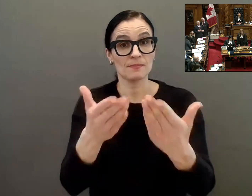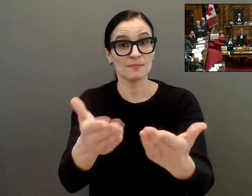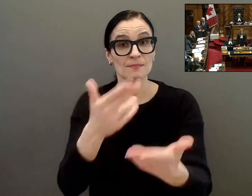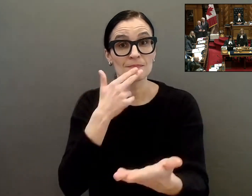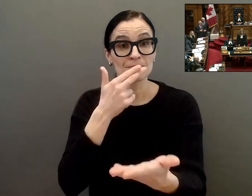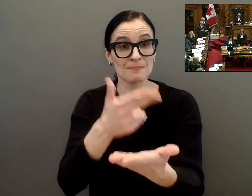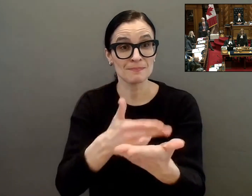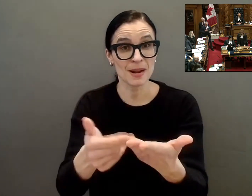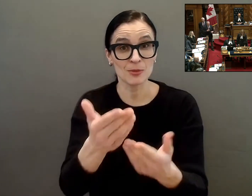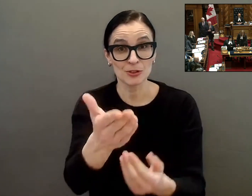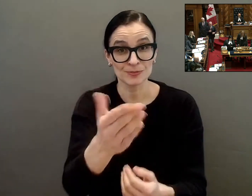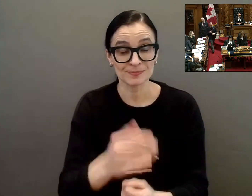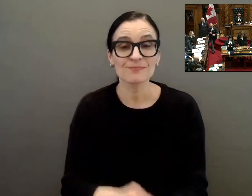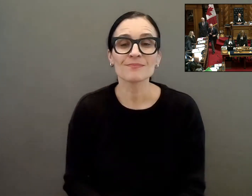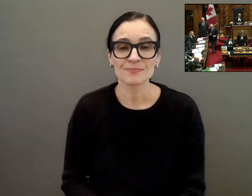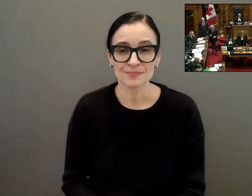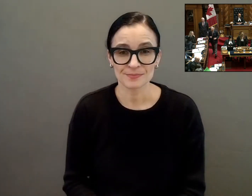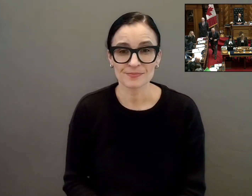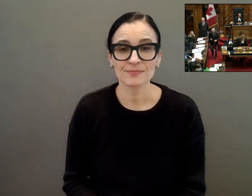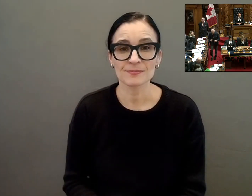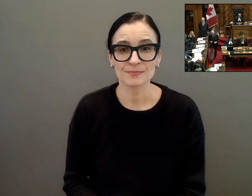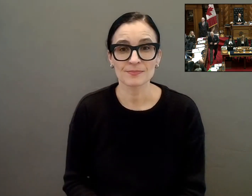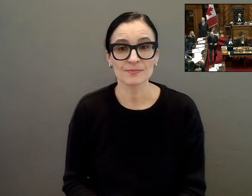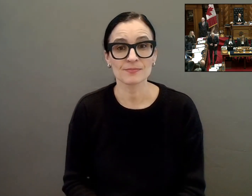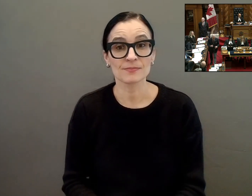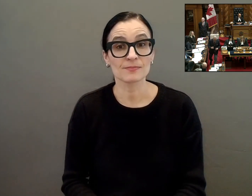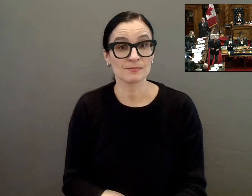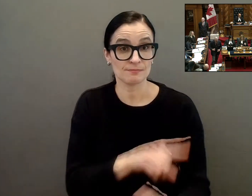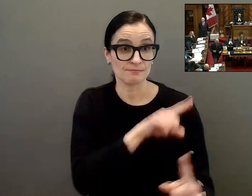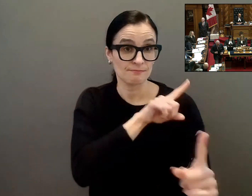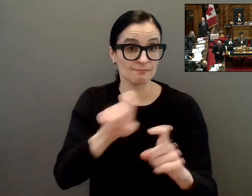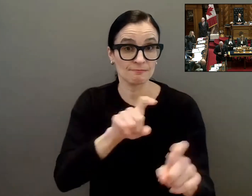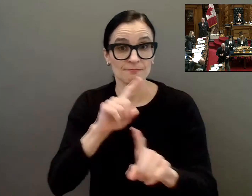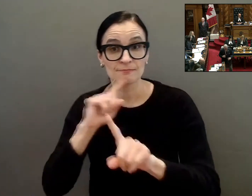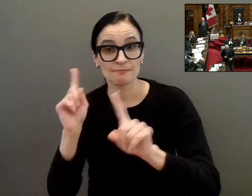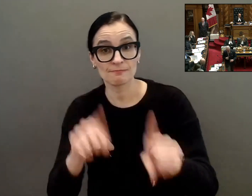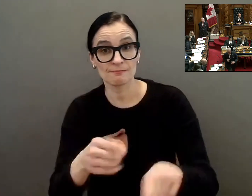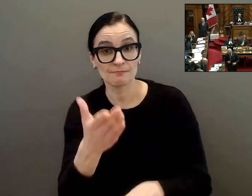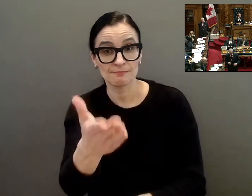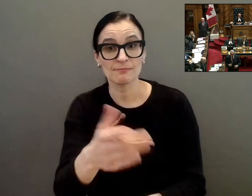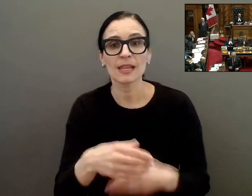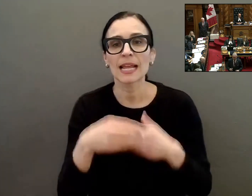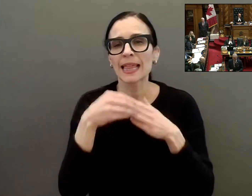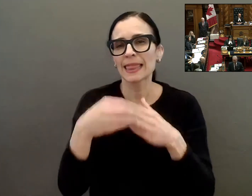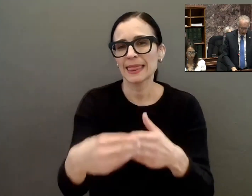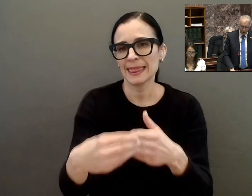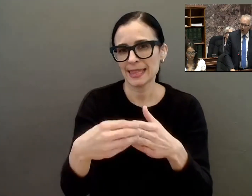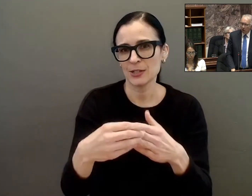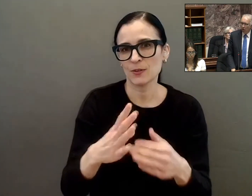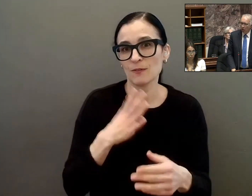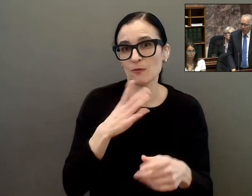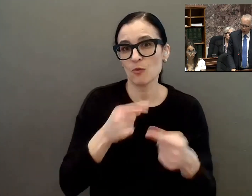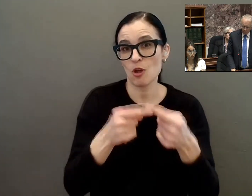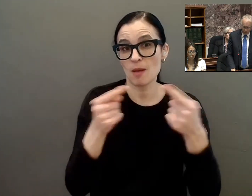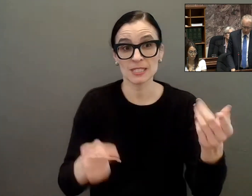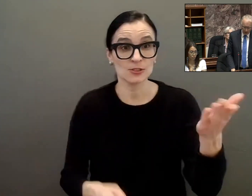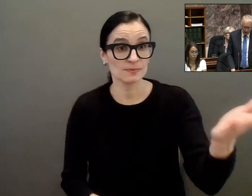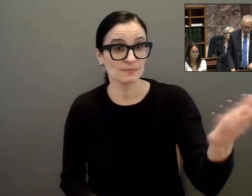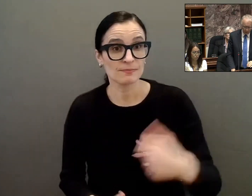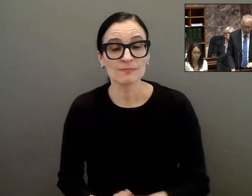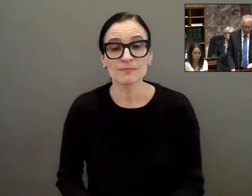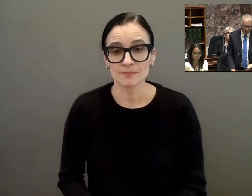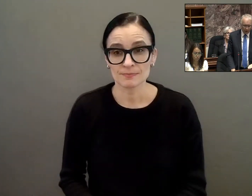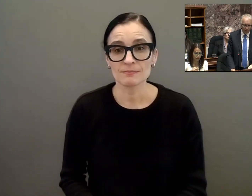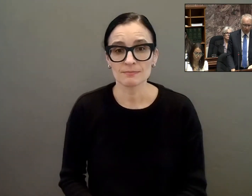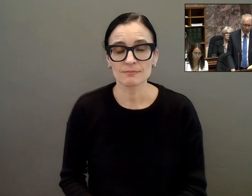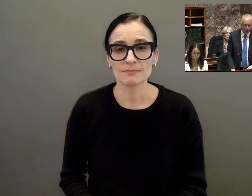Oral questions by members. Leader of the Official Opposition. Thank you, Mr. Speaker. More than a year ago, when I asked